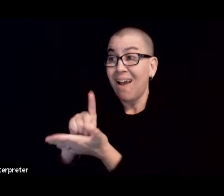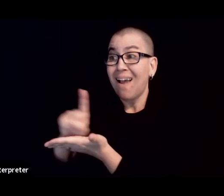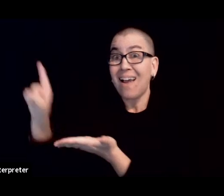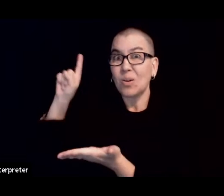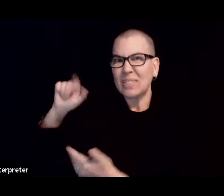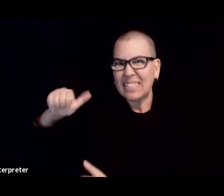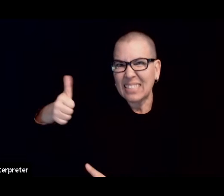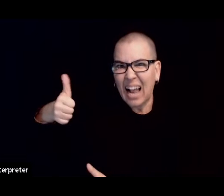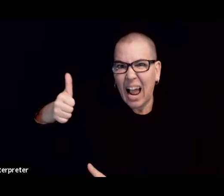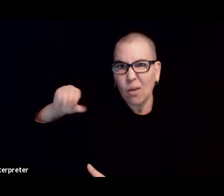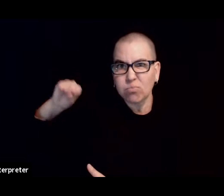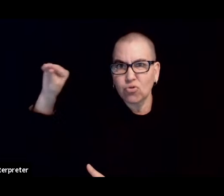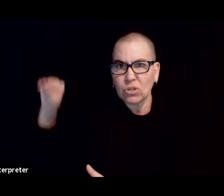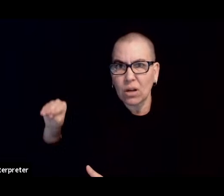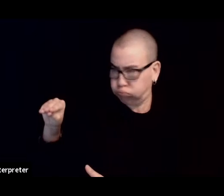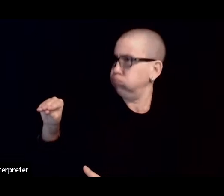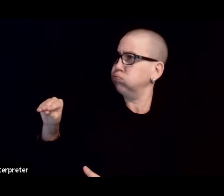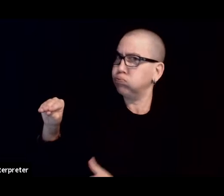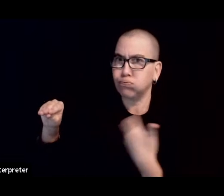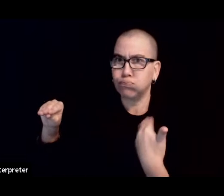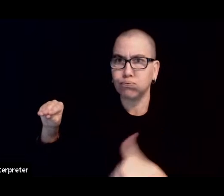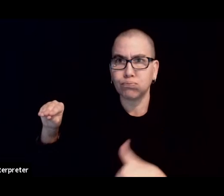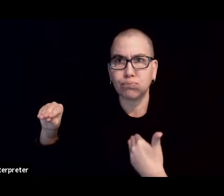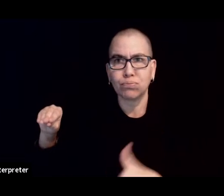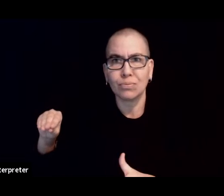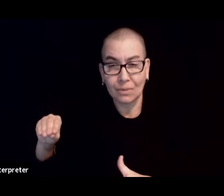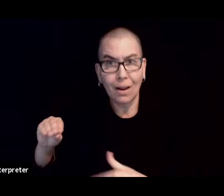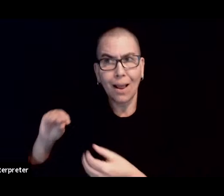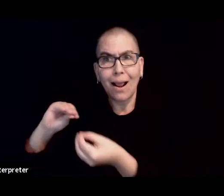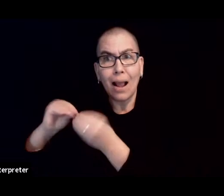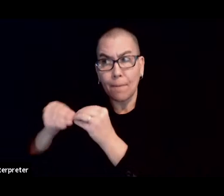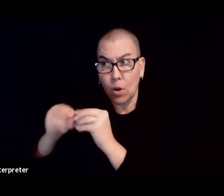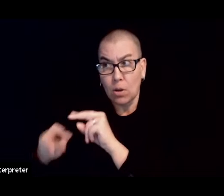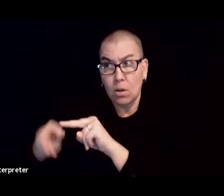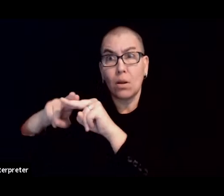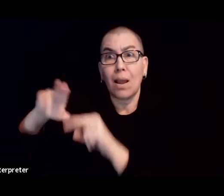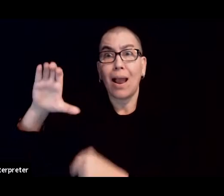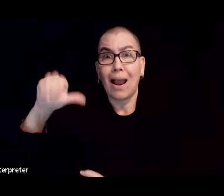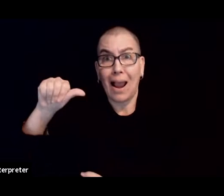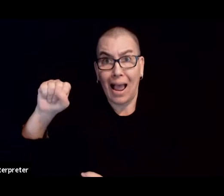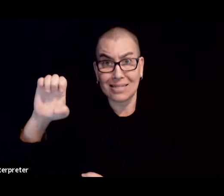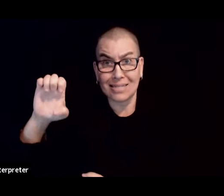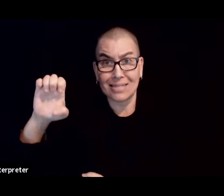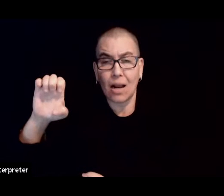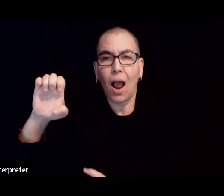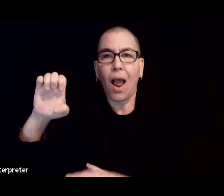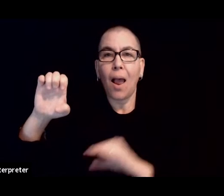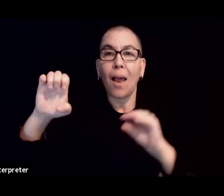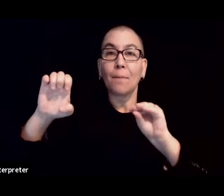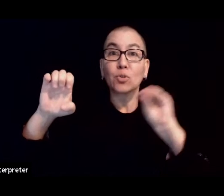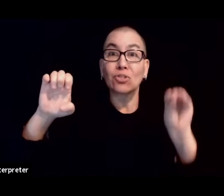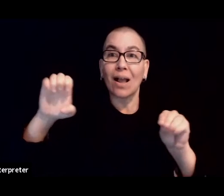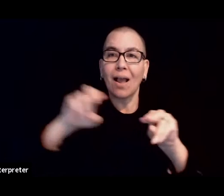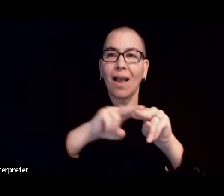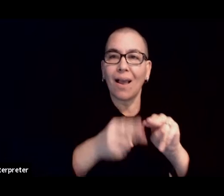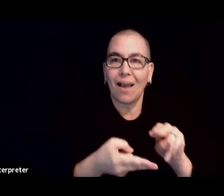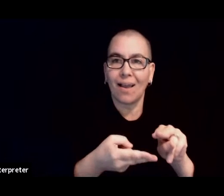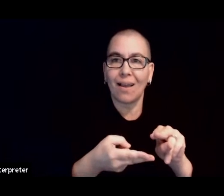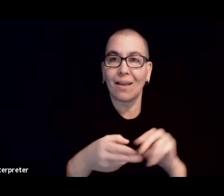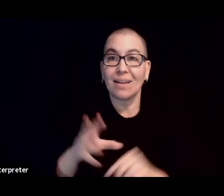growth that we talk about continues to fall. It's now 63 new cases per day for 100,000